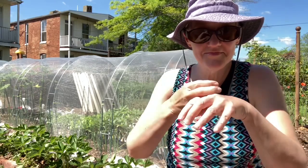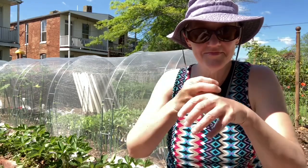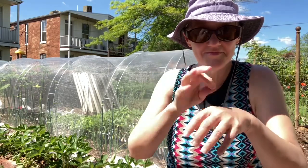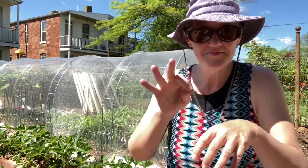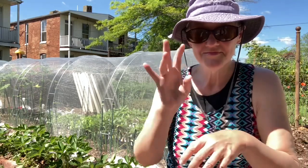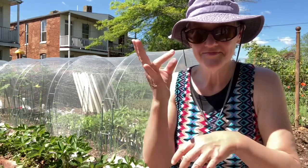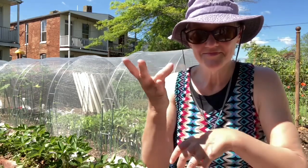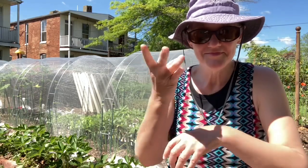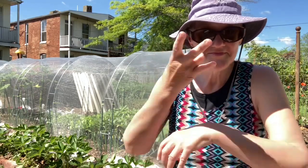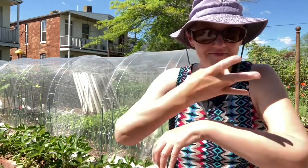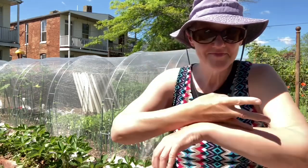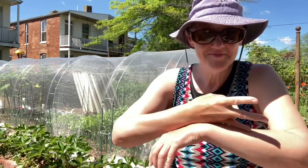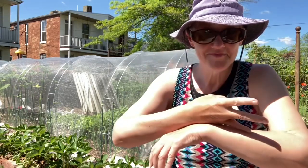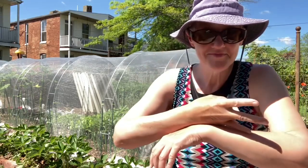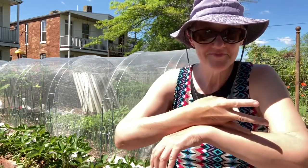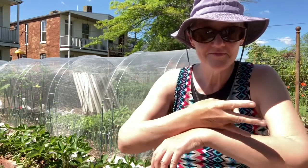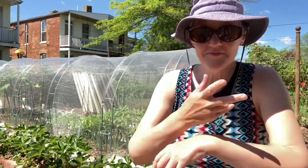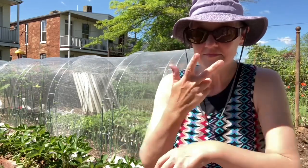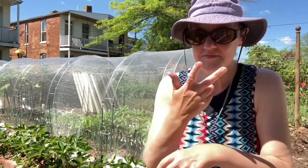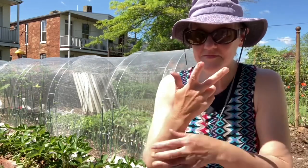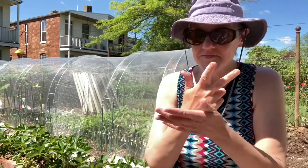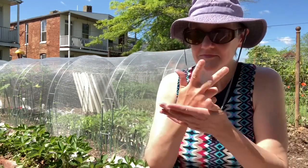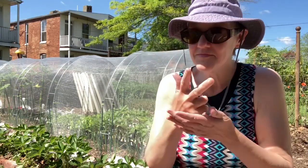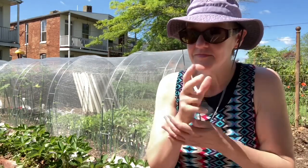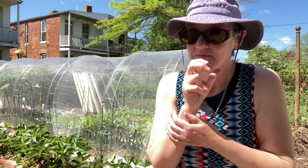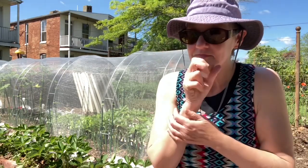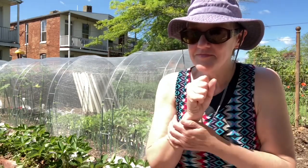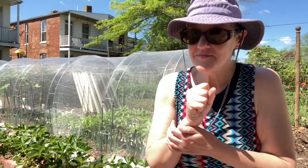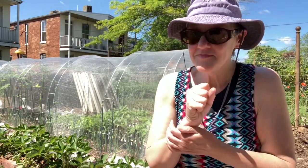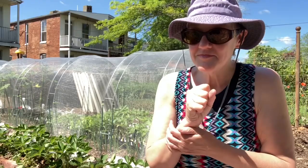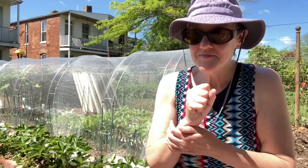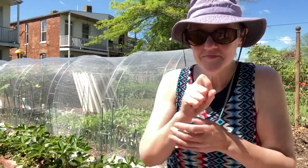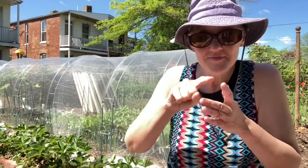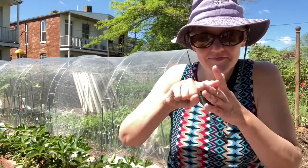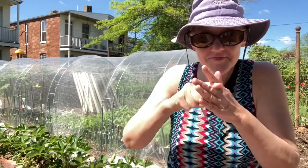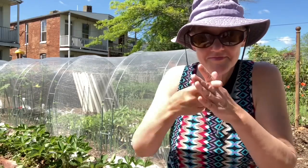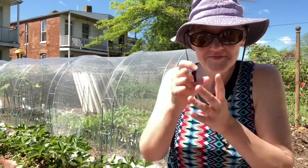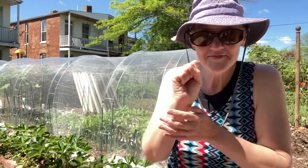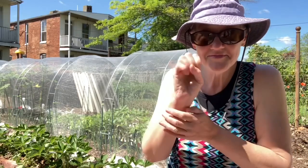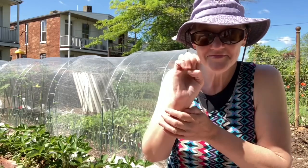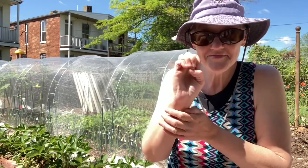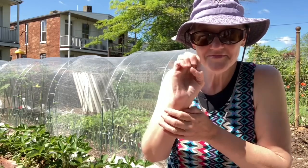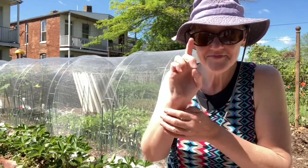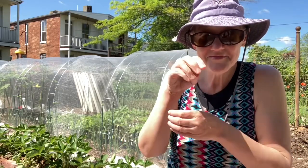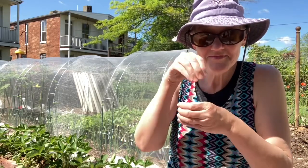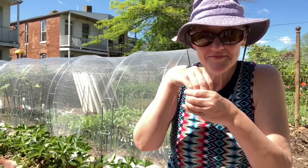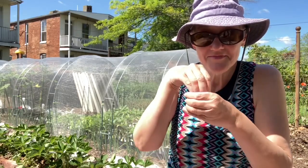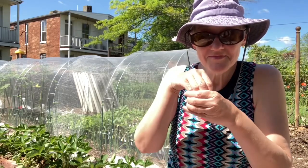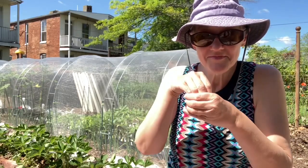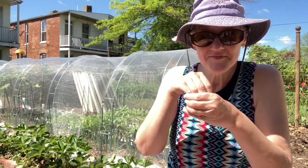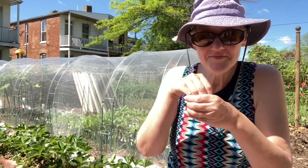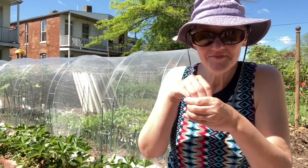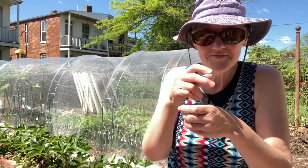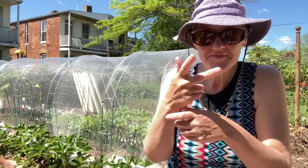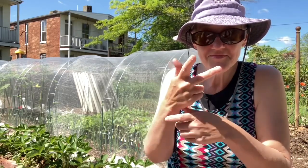Now these seedlings have been hardening off for 7 days. And they're 3 weeks old. I started these